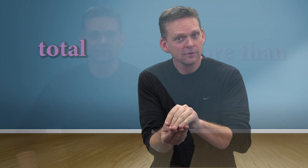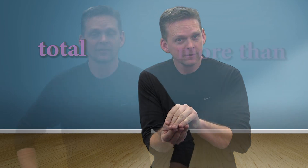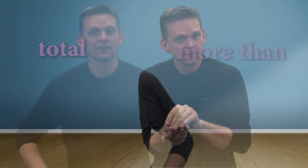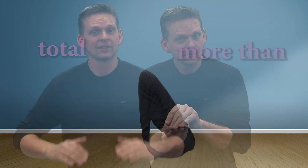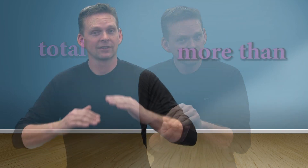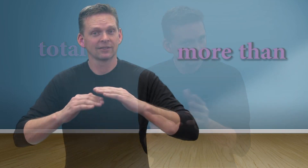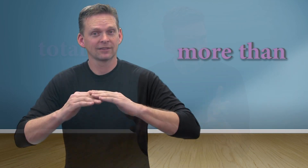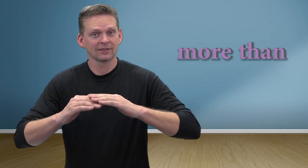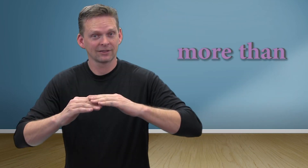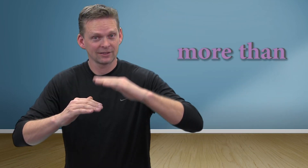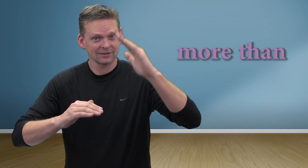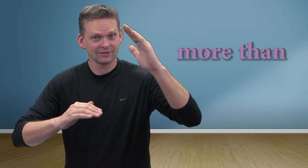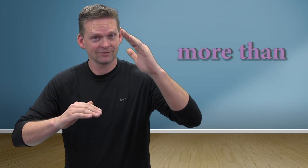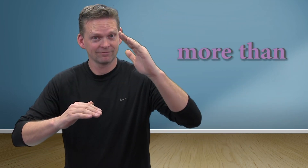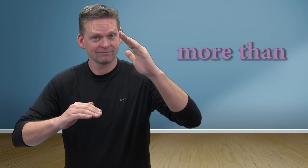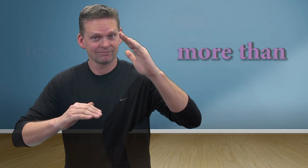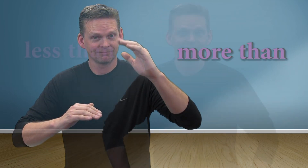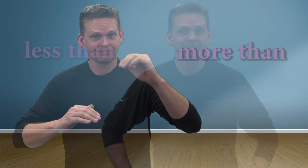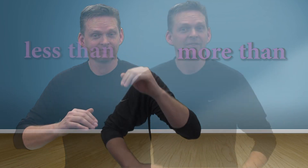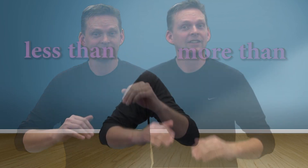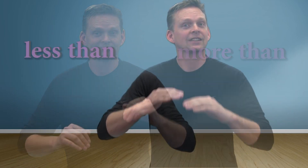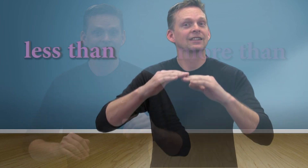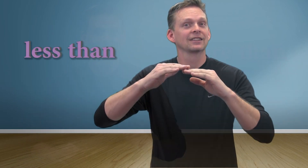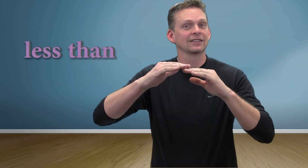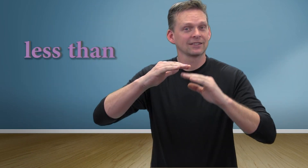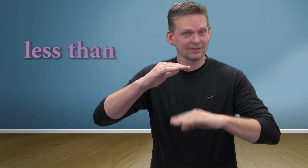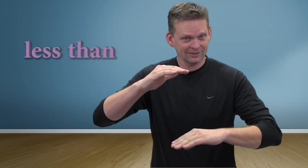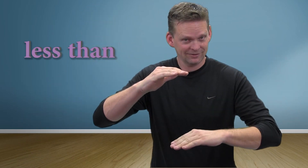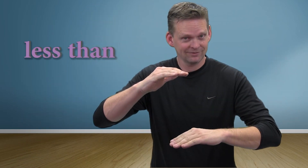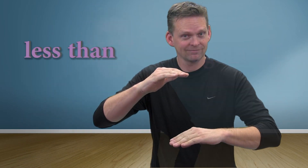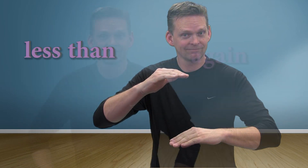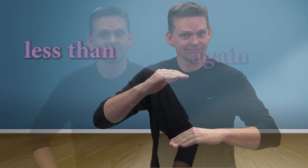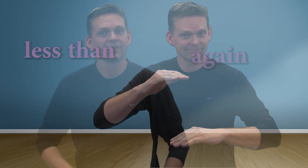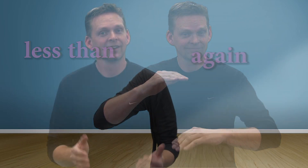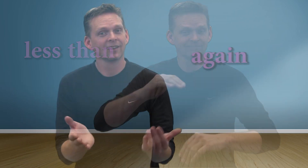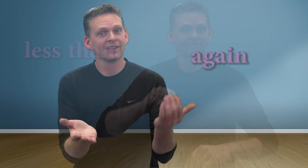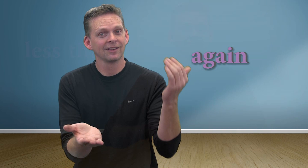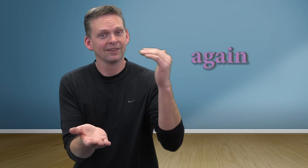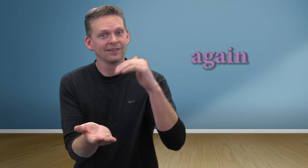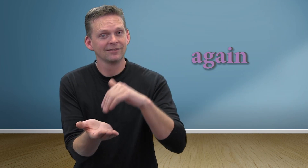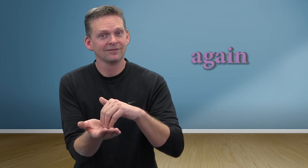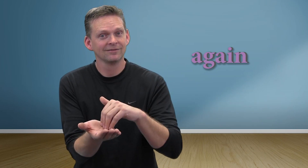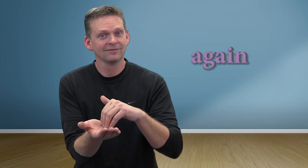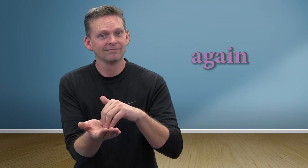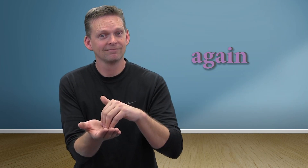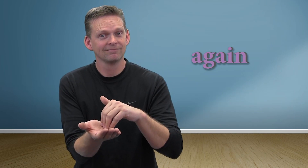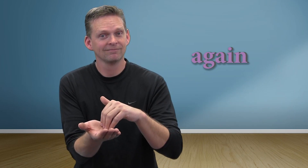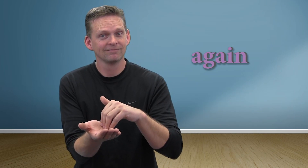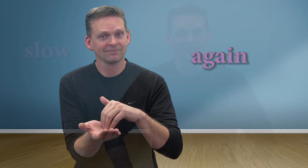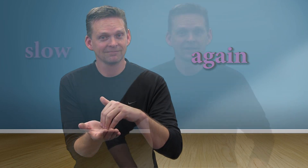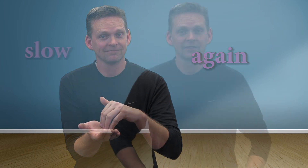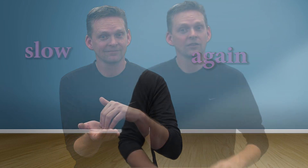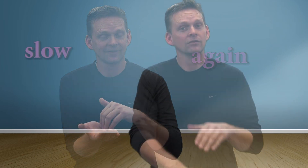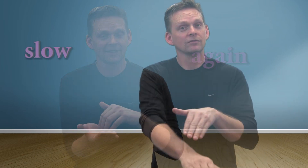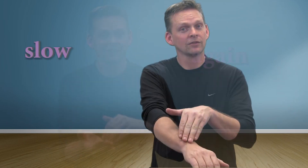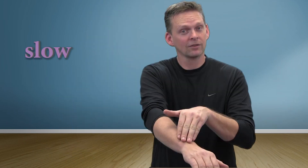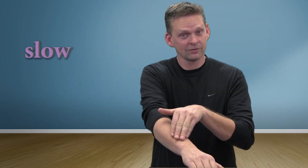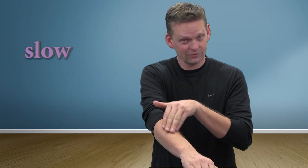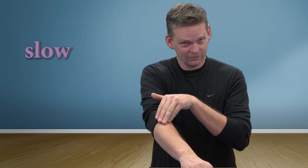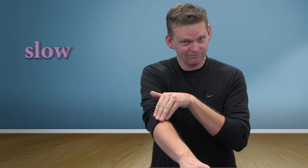total, more than, less than, again, slow,